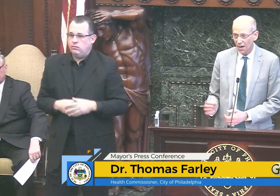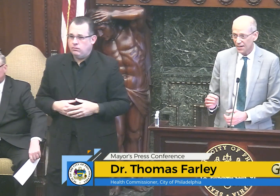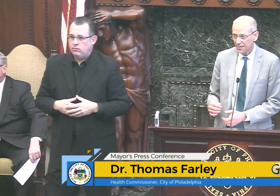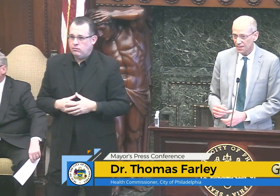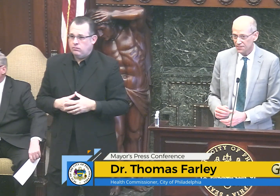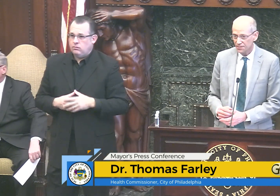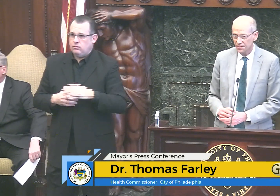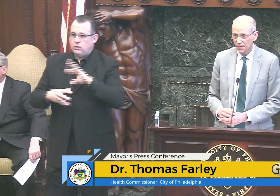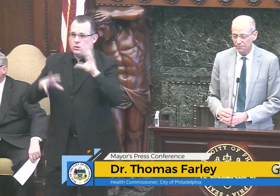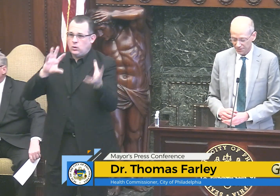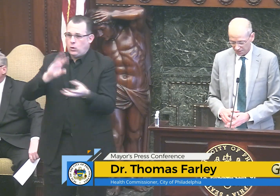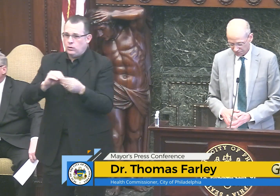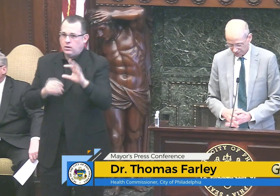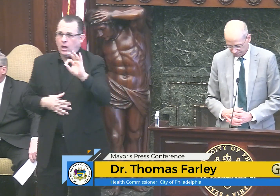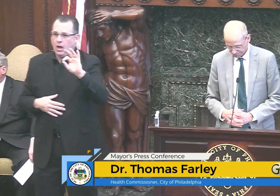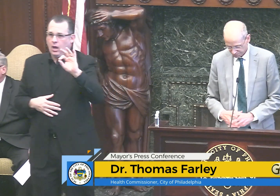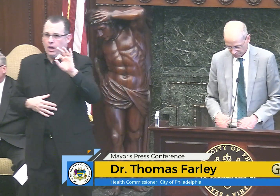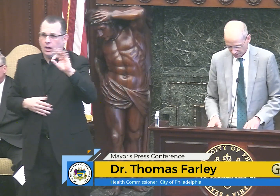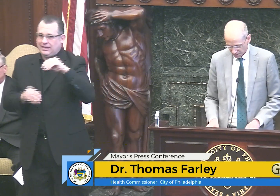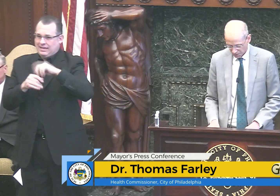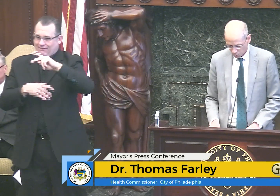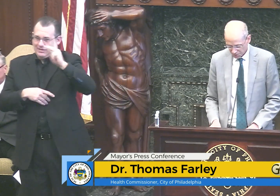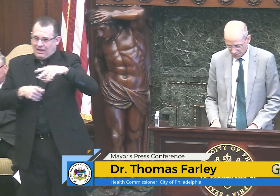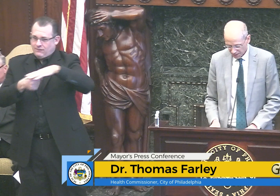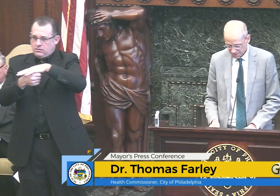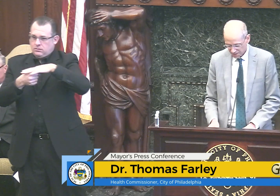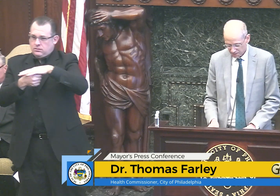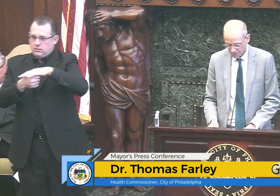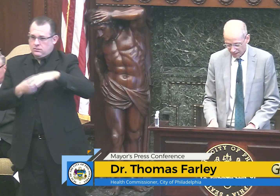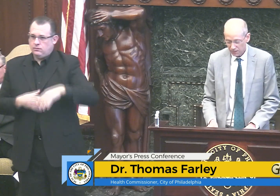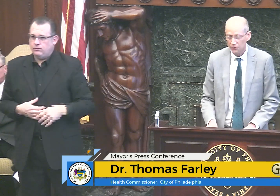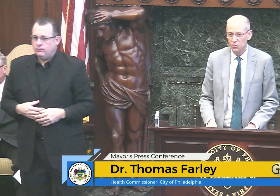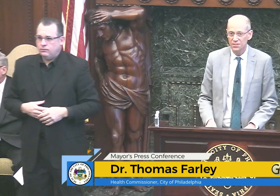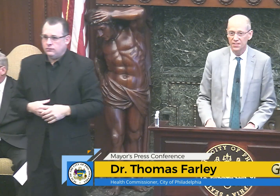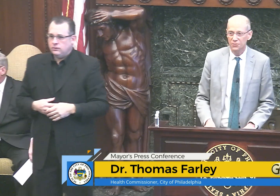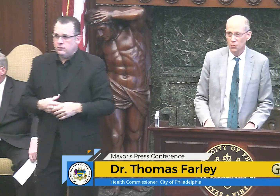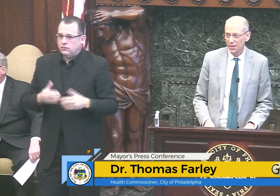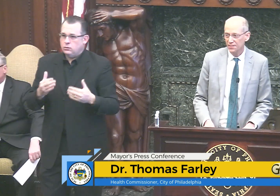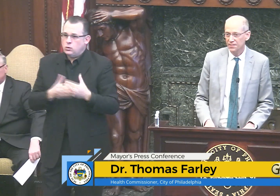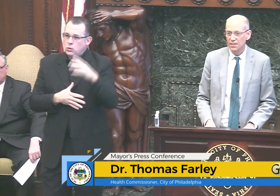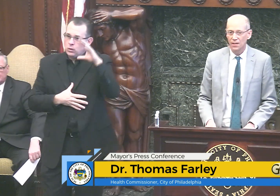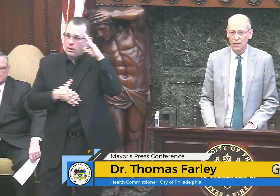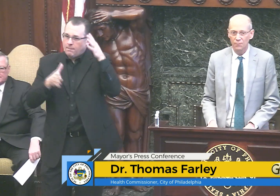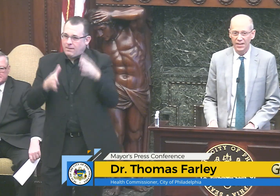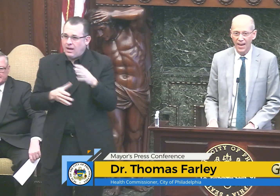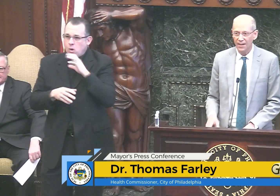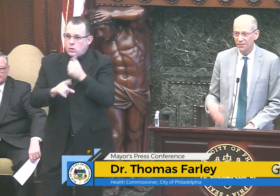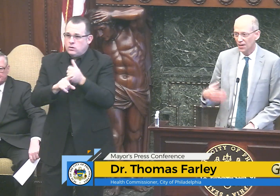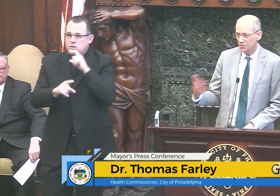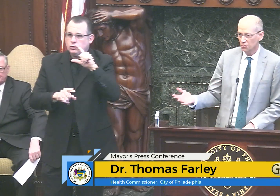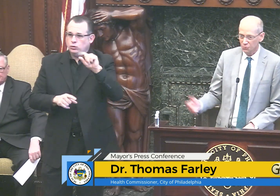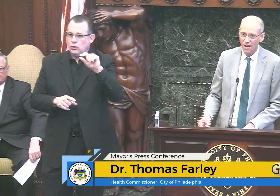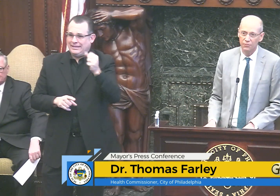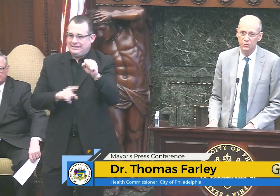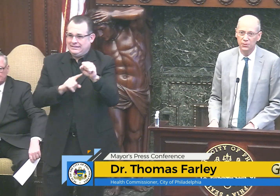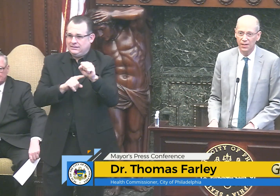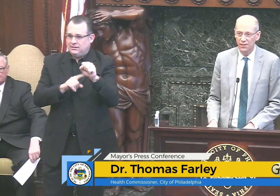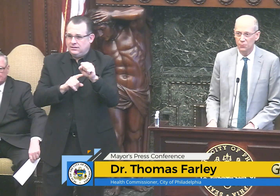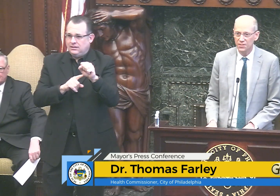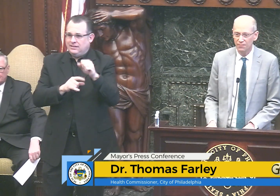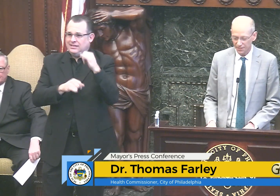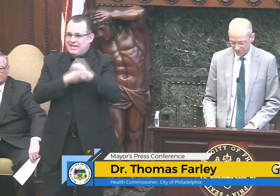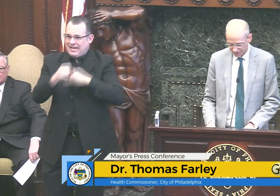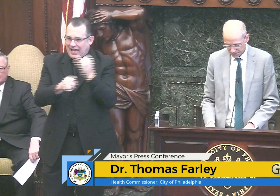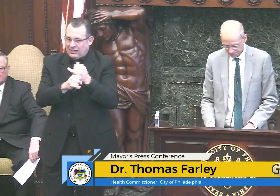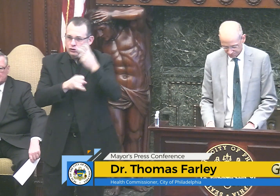total of 9 cases in Philadelphia. The 1 new case is a male who is in his 20s and had international travel to an